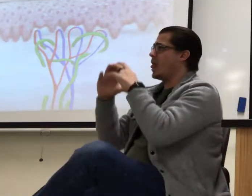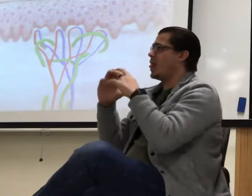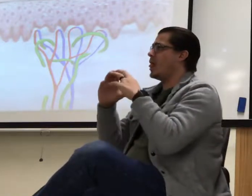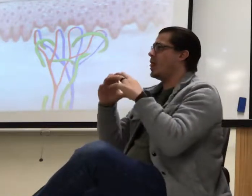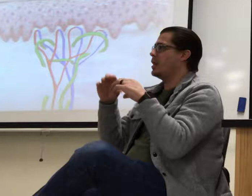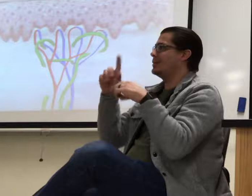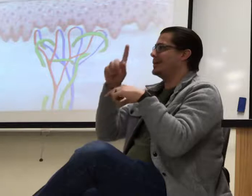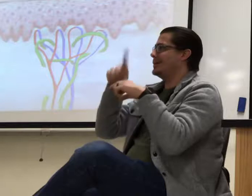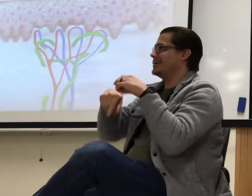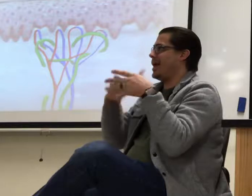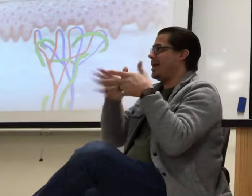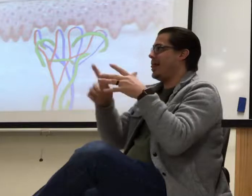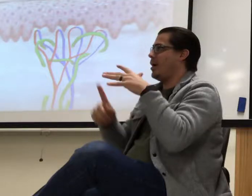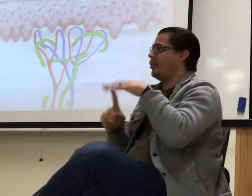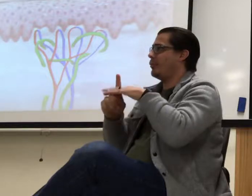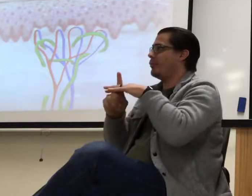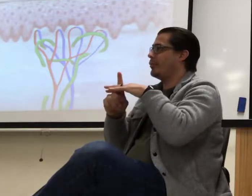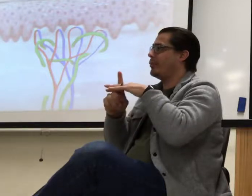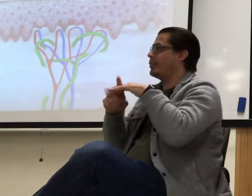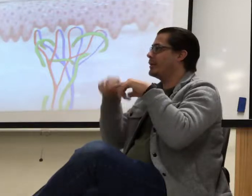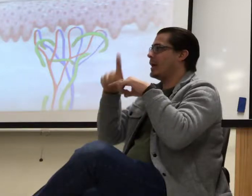in.